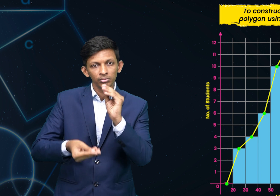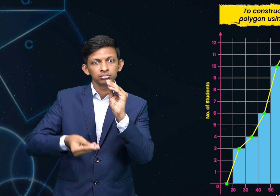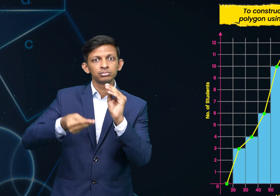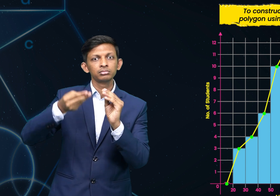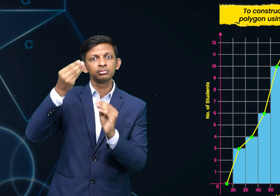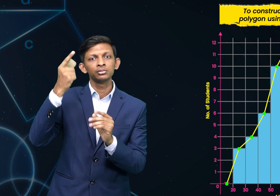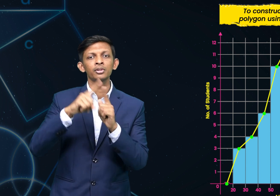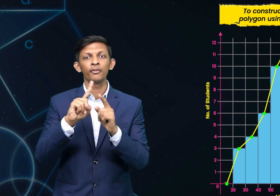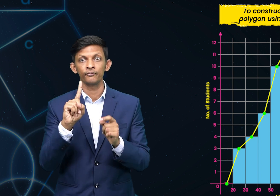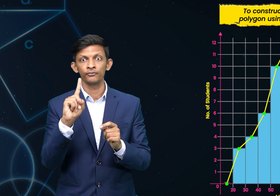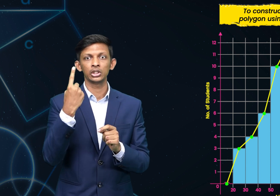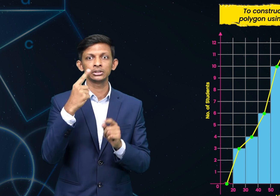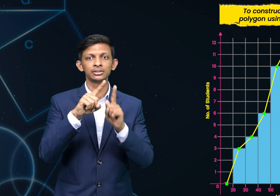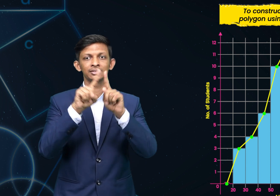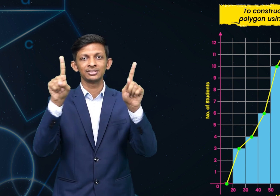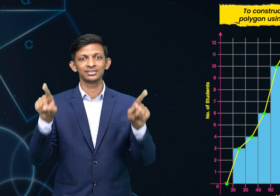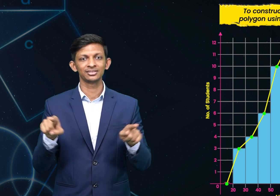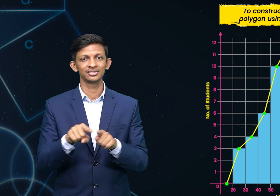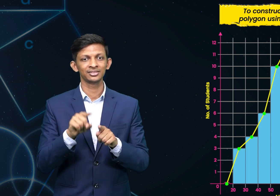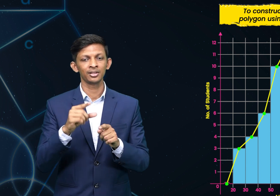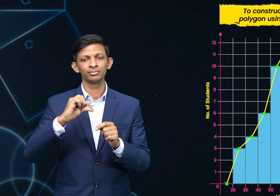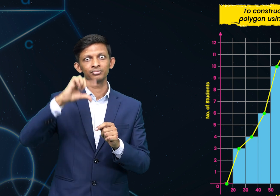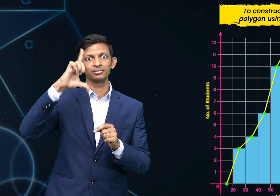of the first and last rectangles of the histogram.